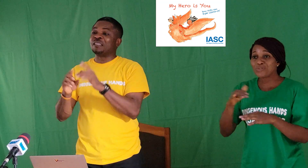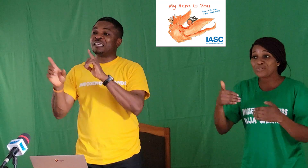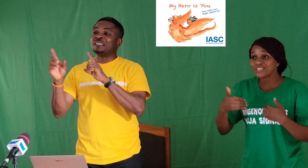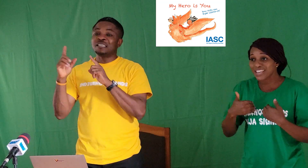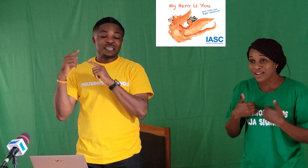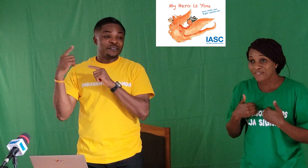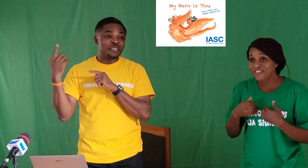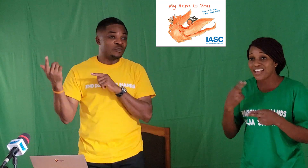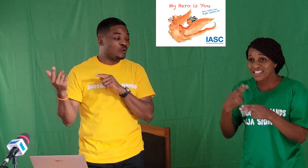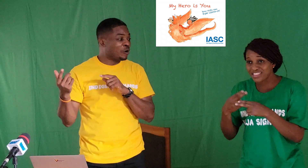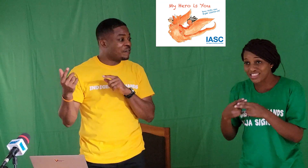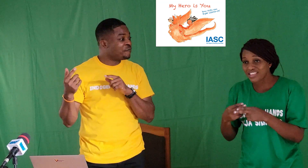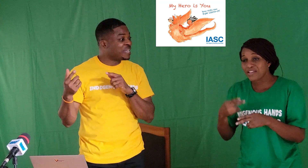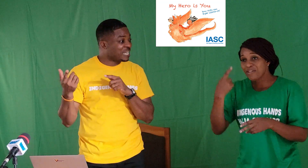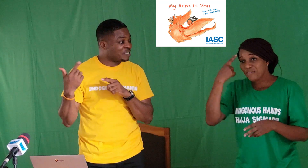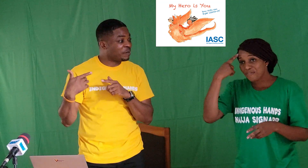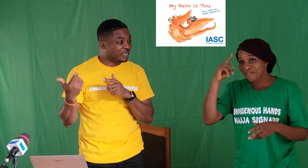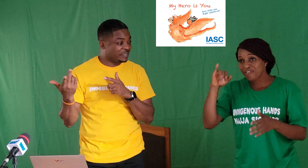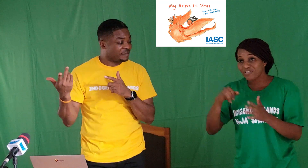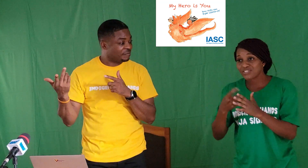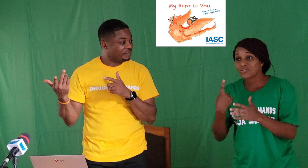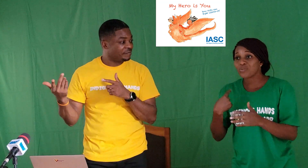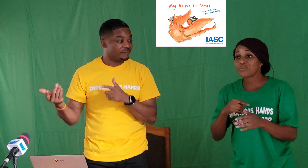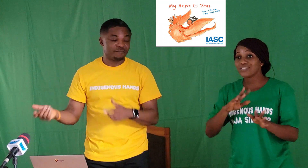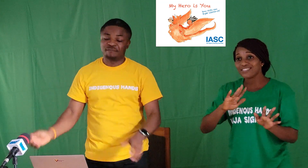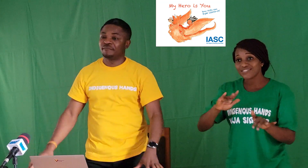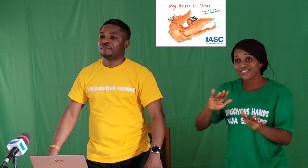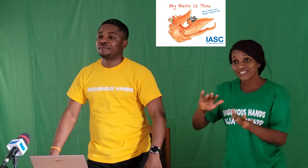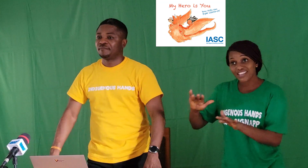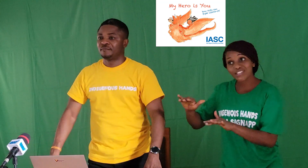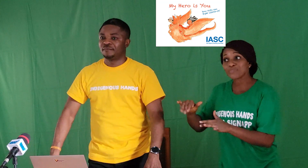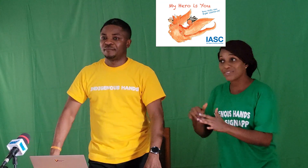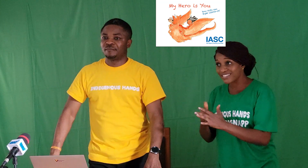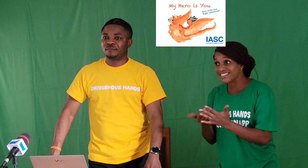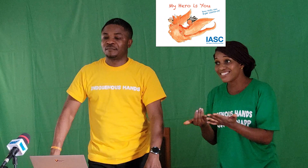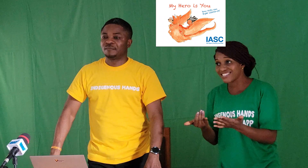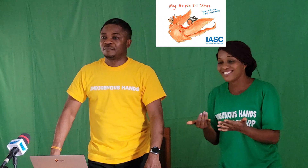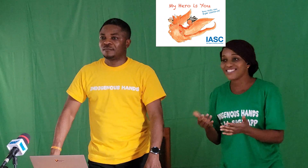for it, but they do what? Finger spell it.